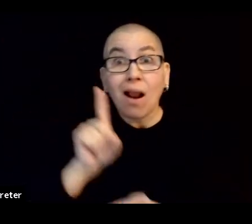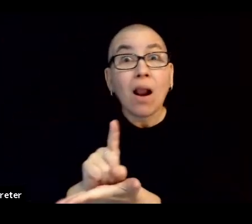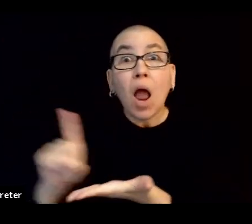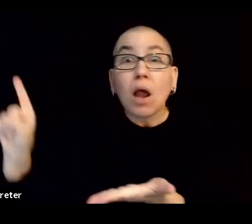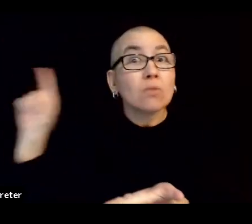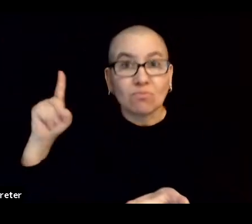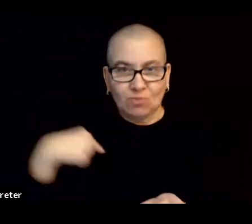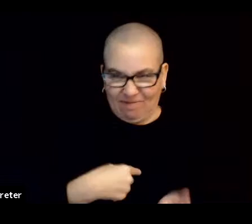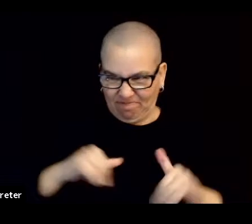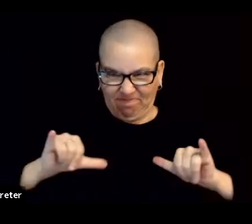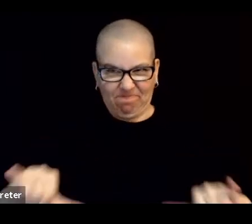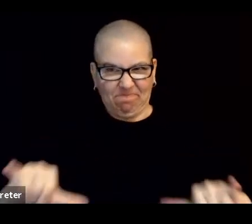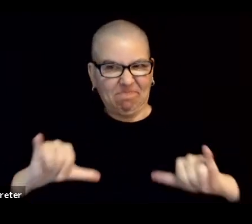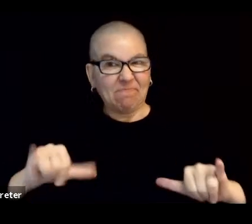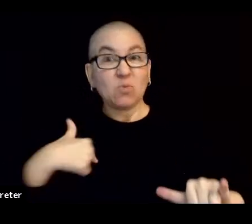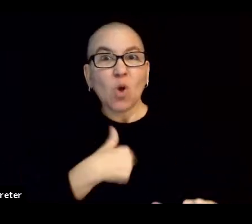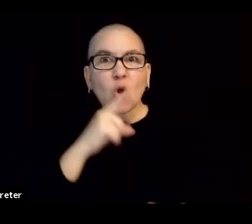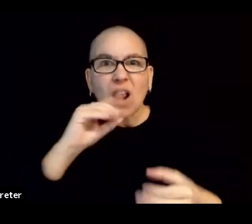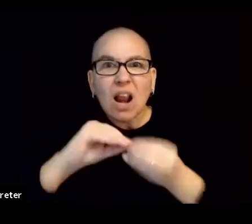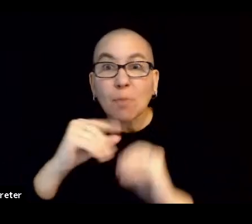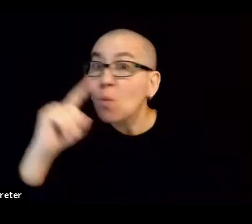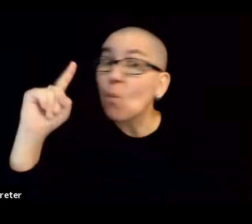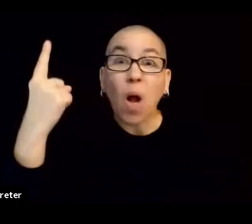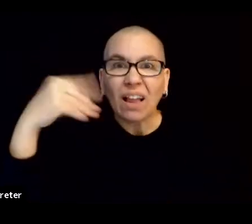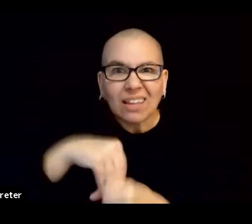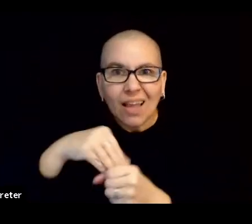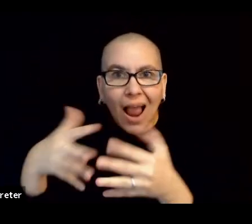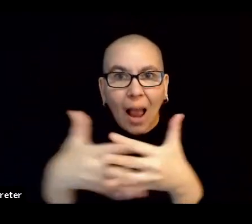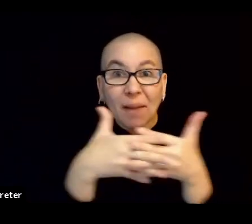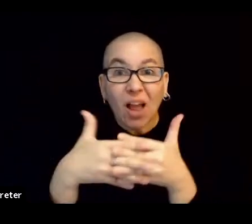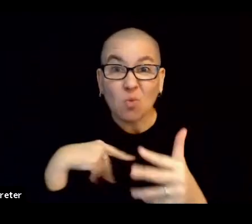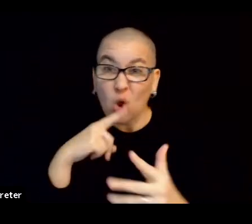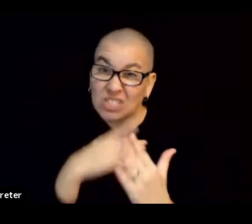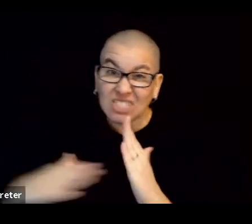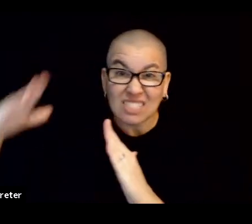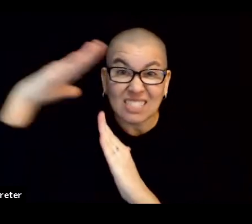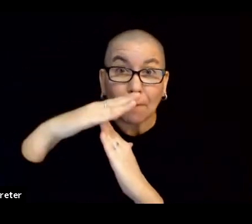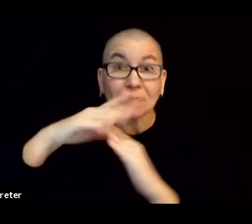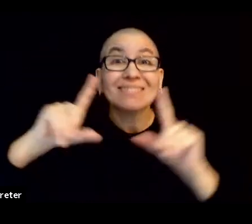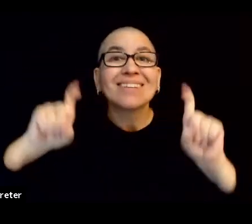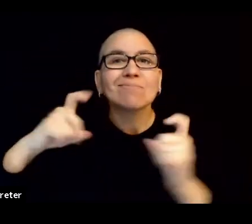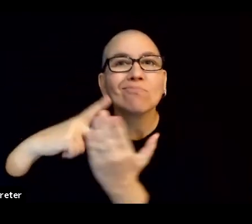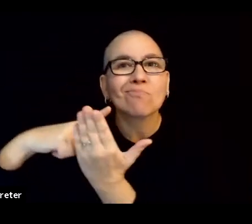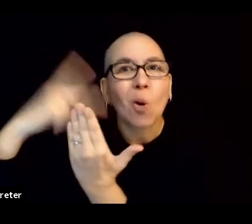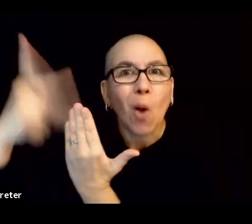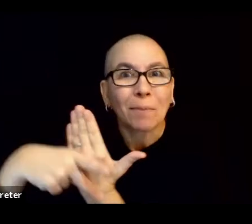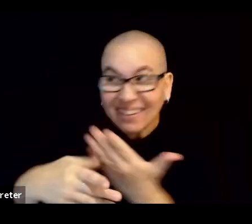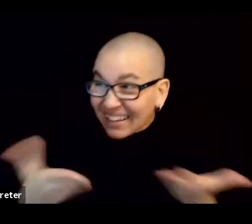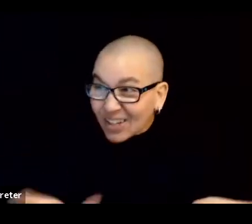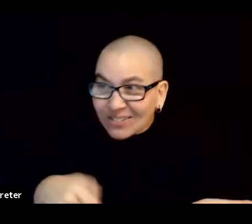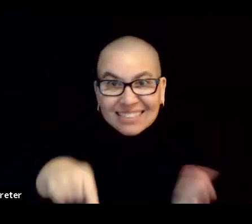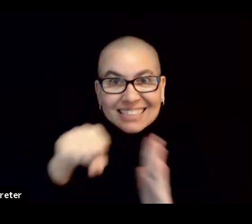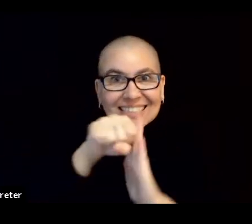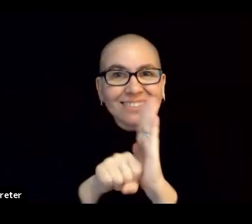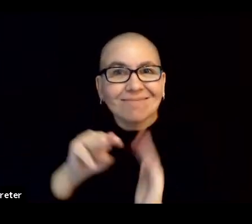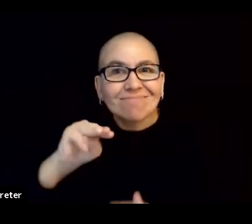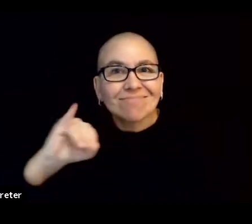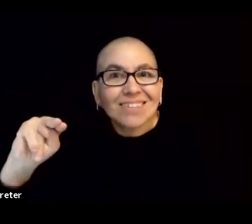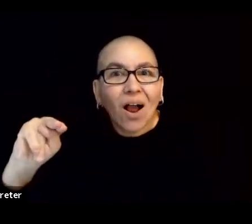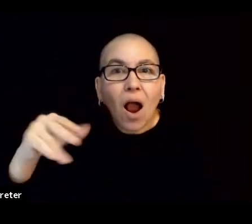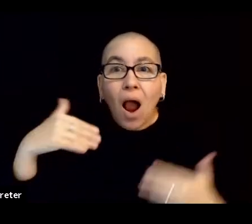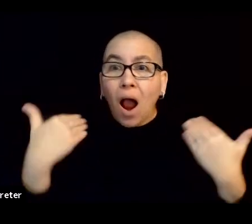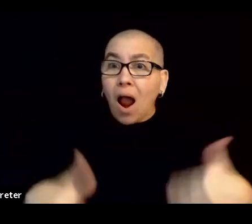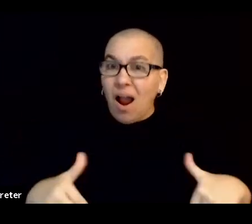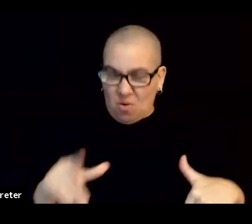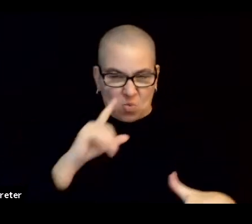this continued fight with COVID-19. The same thing will be done around a vaccine program. We'll continue to